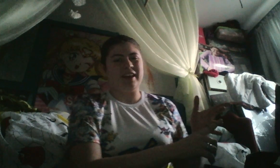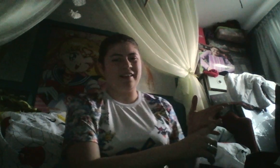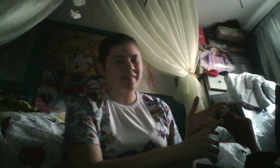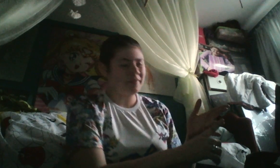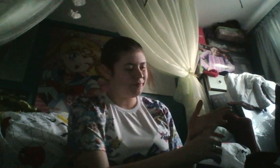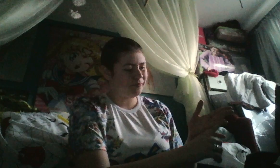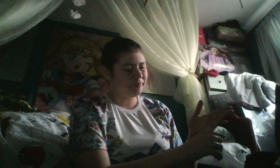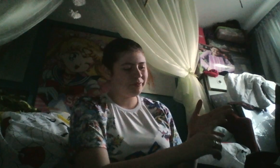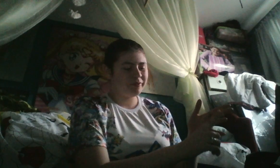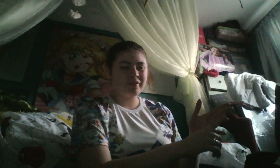is.